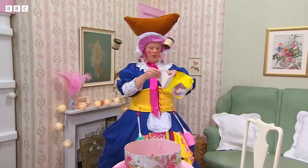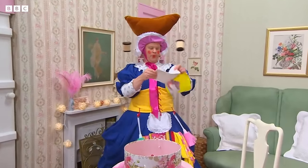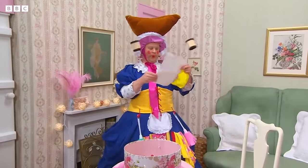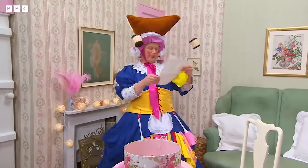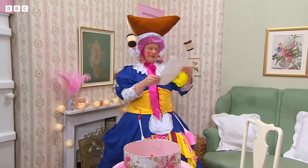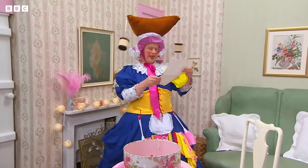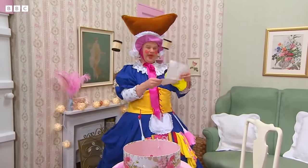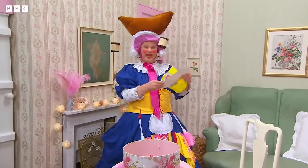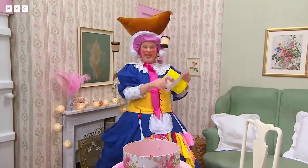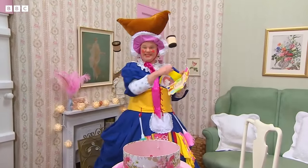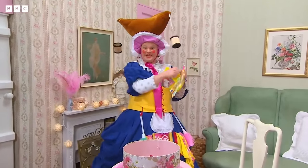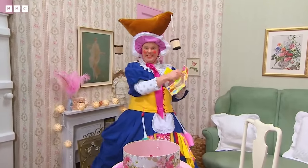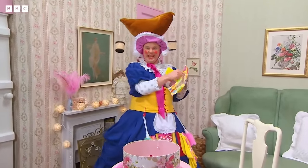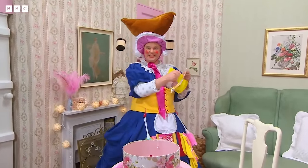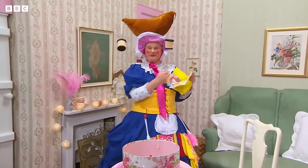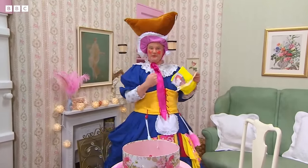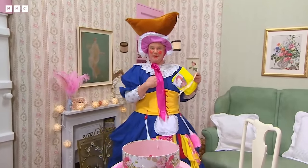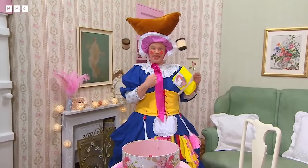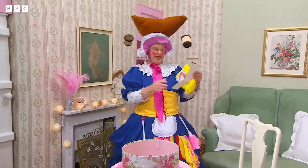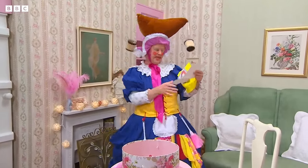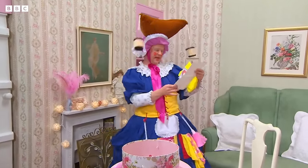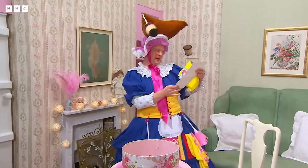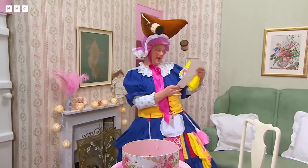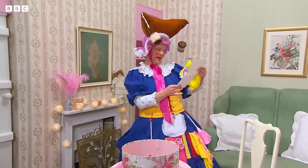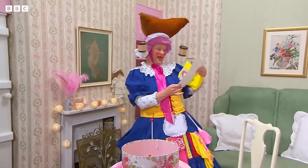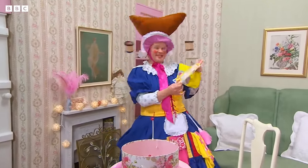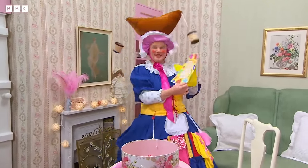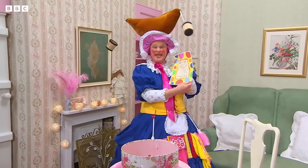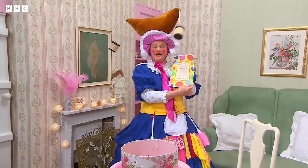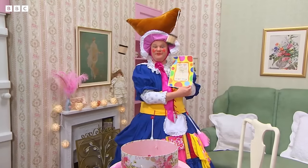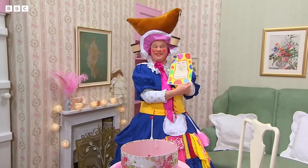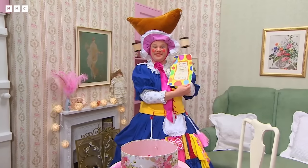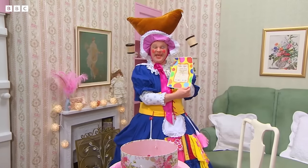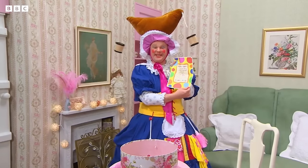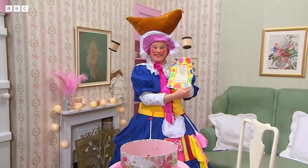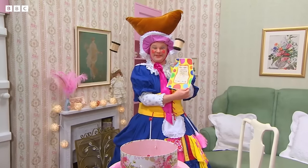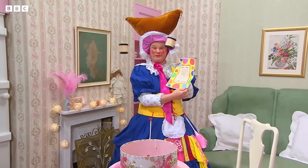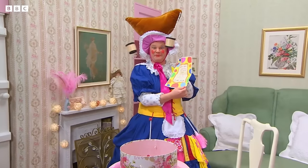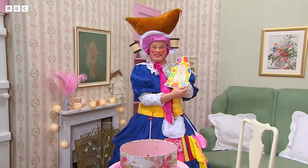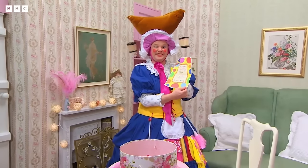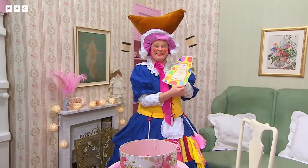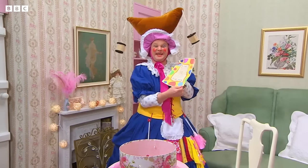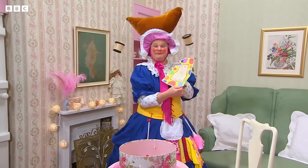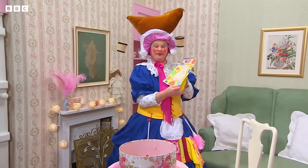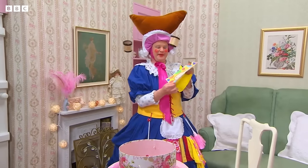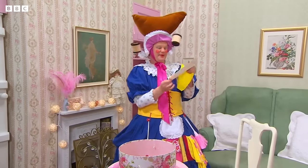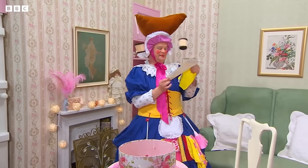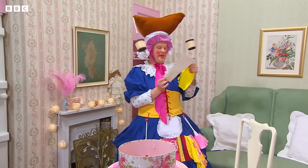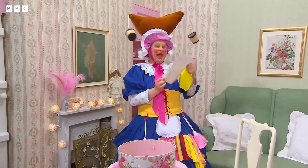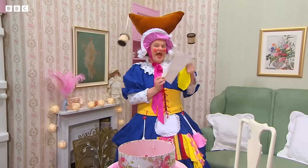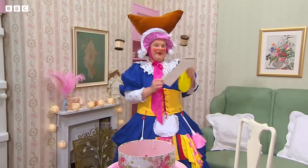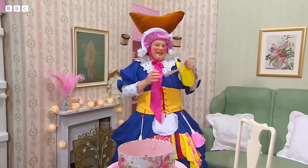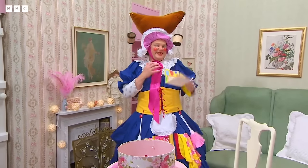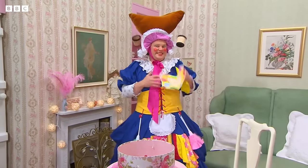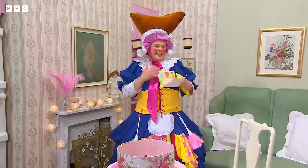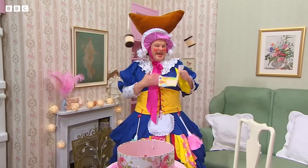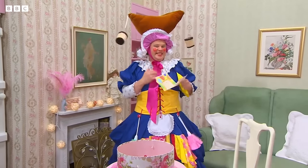Ooh, it's a letter for me. It's an invitation from Mr. Tumble. How